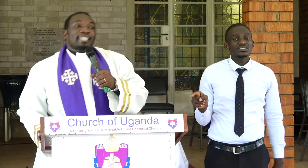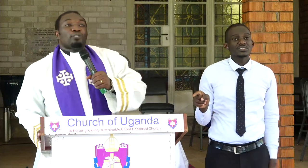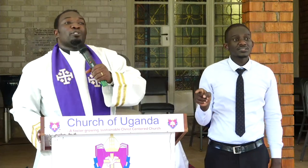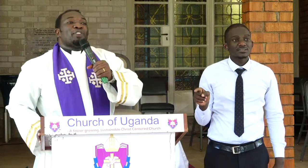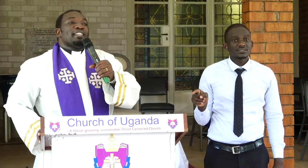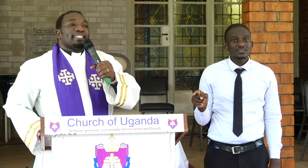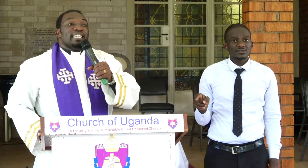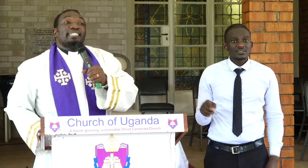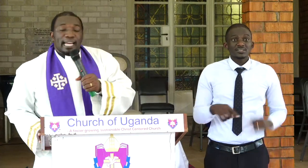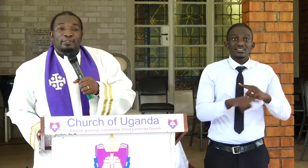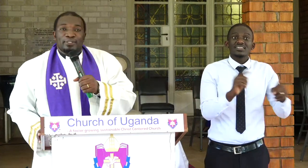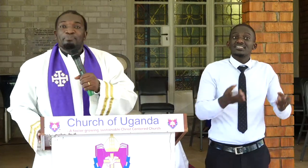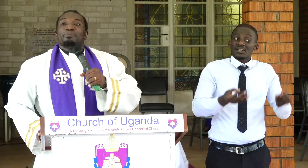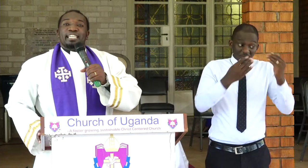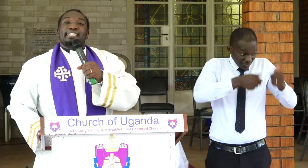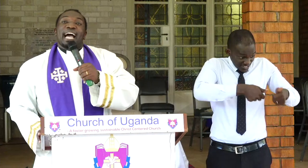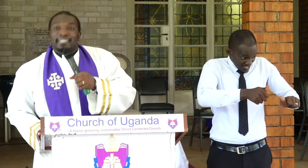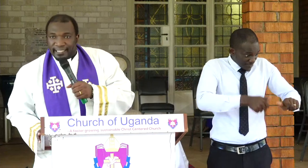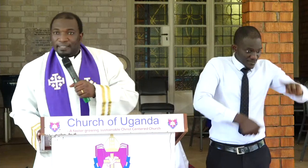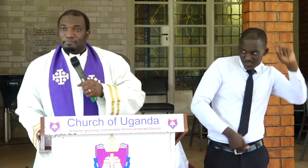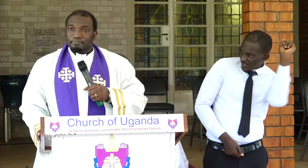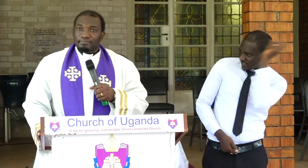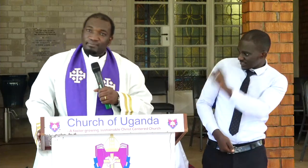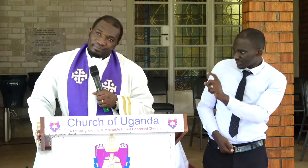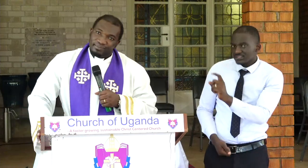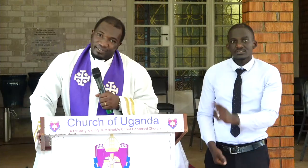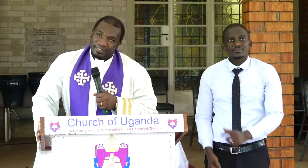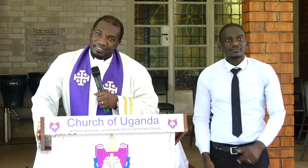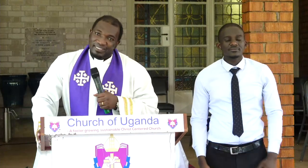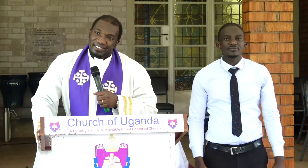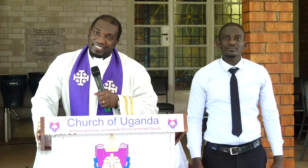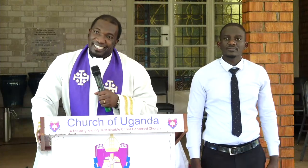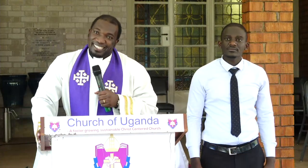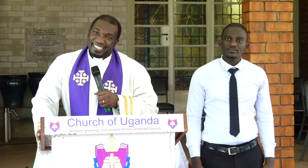The sacrifice itself is asking.